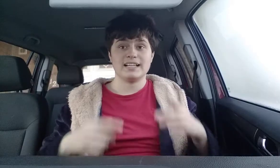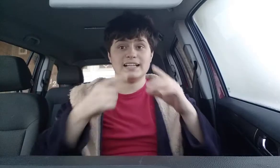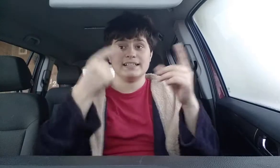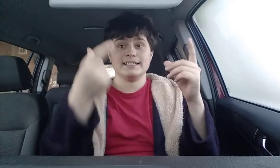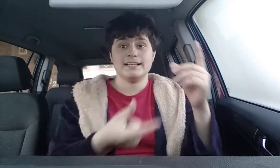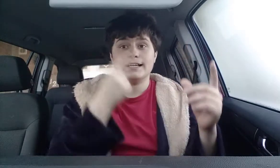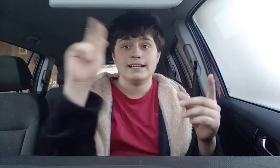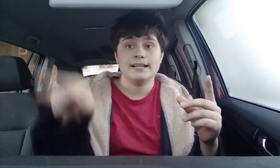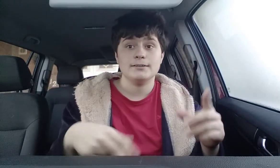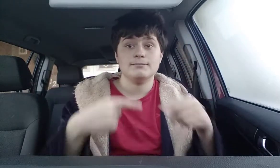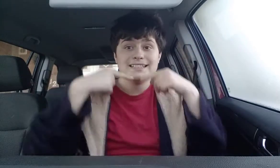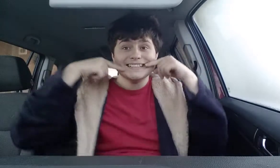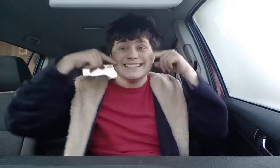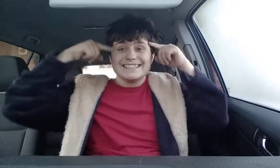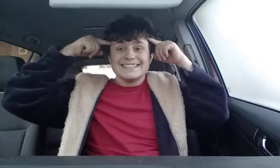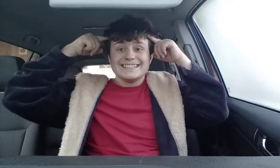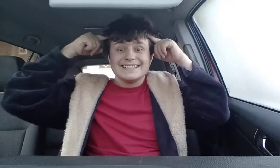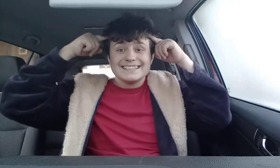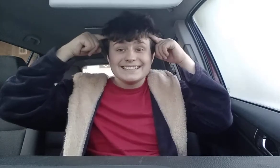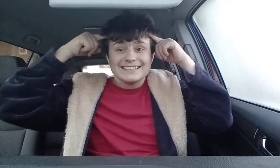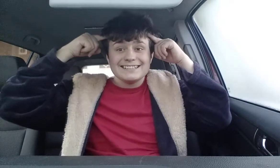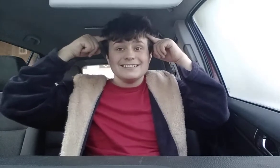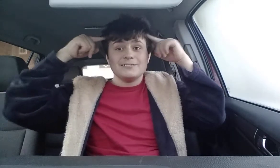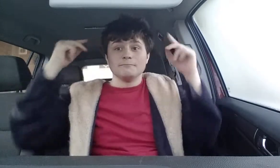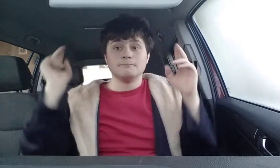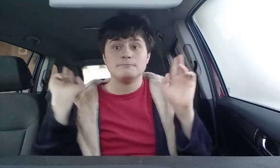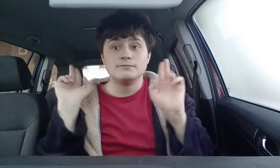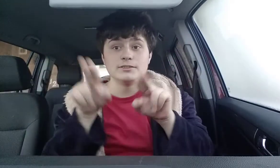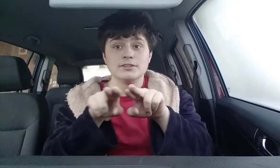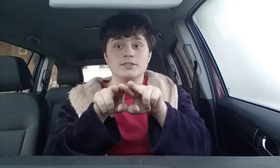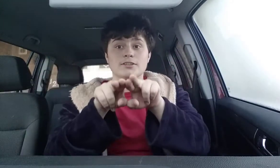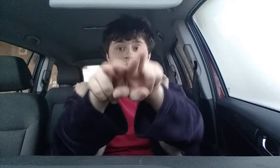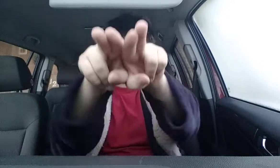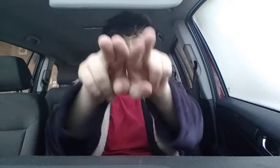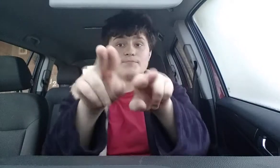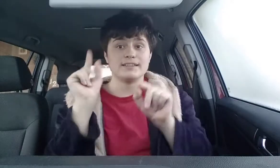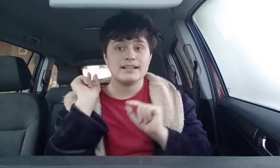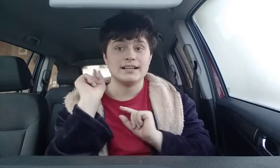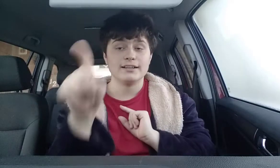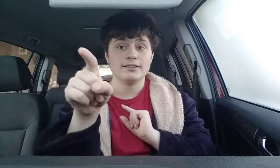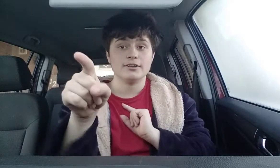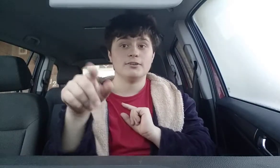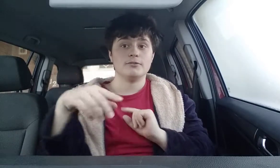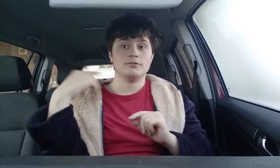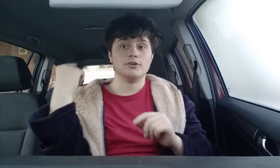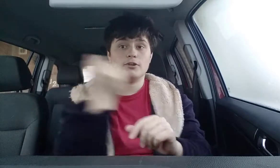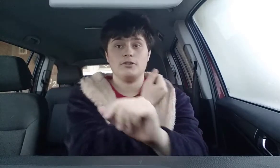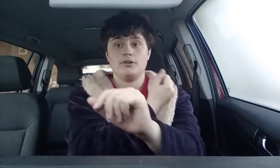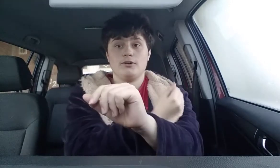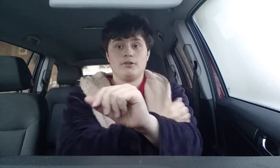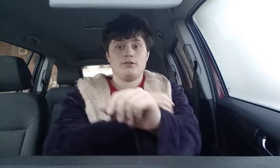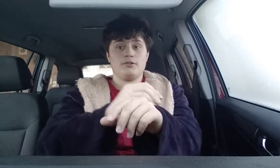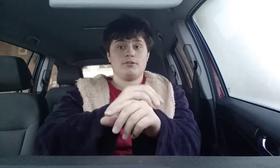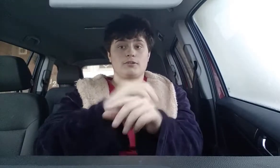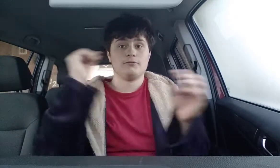Keep smiling through, just like you always